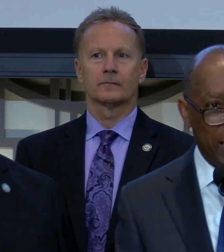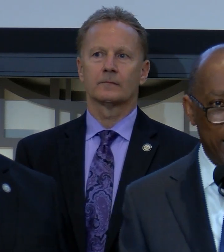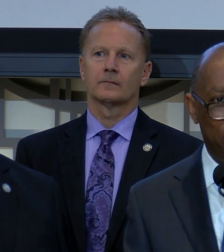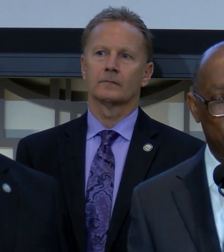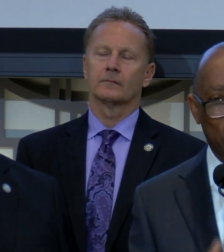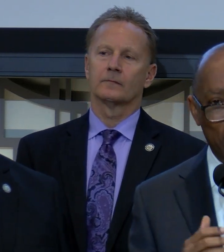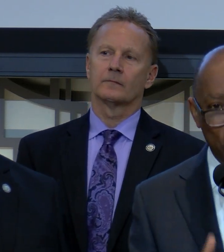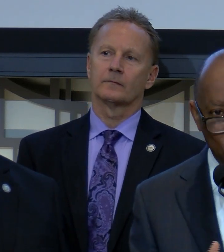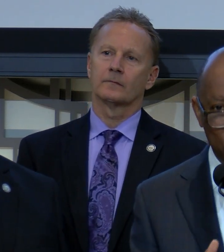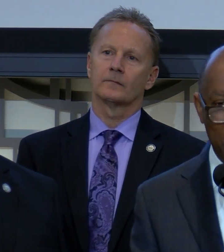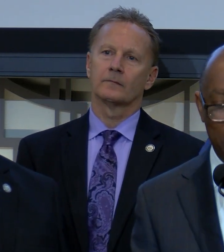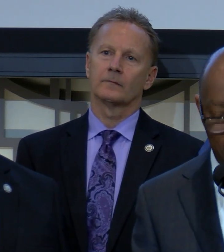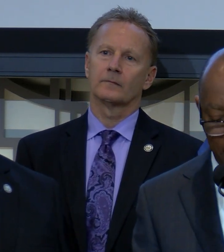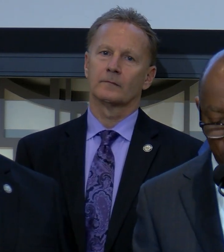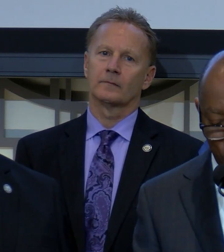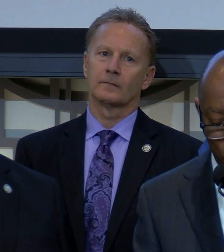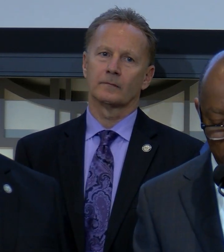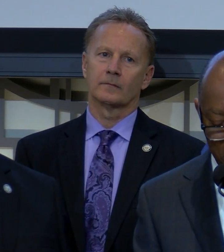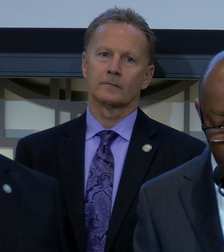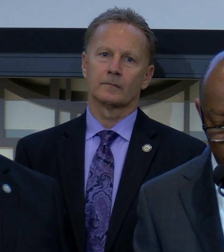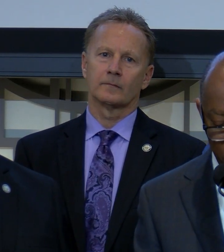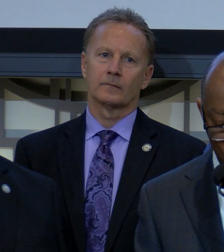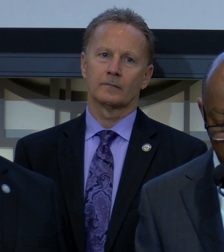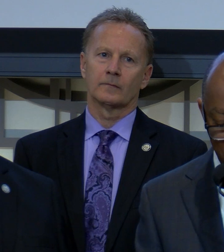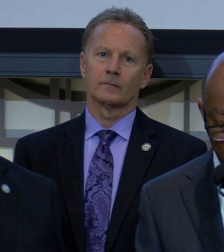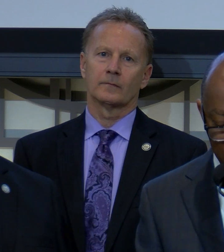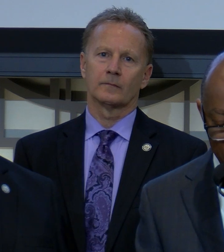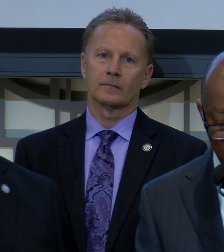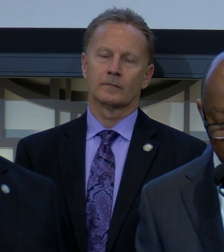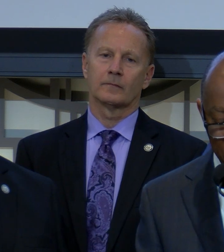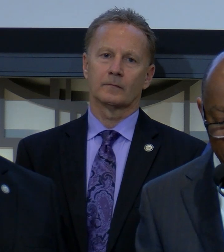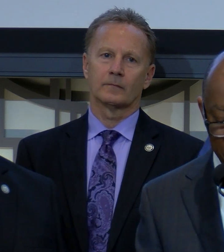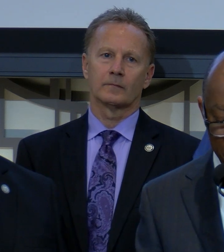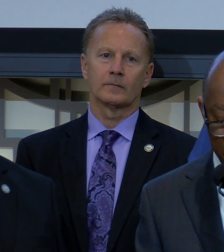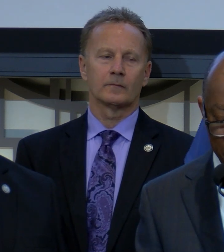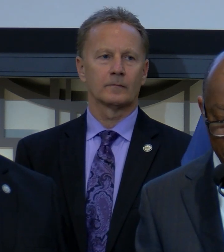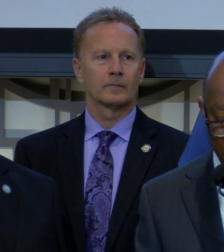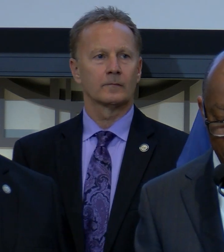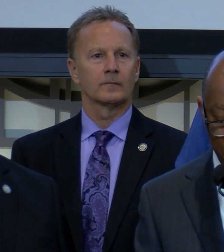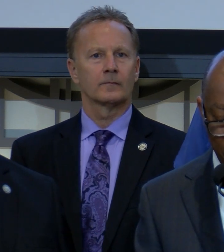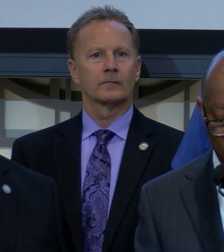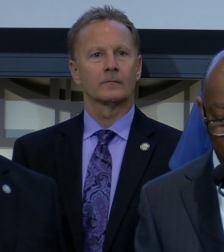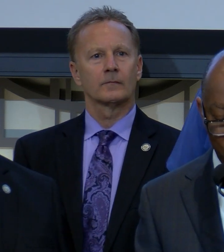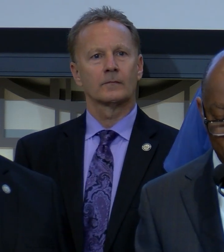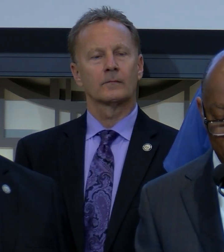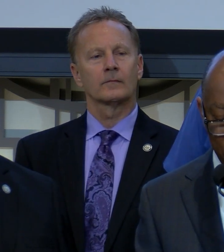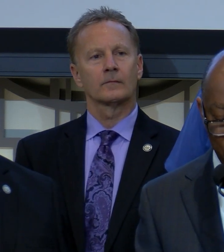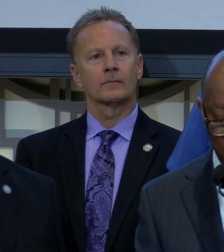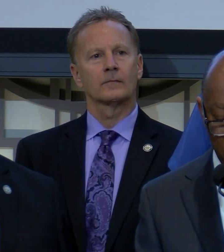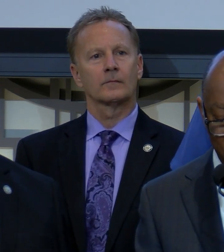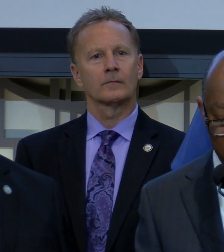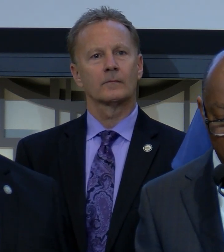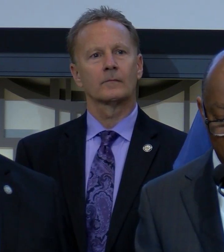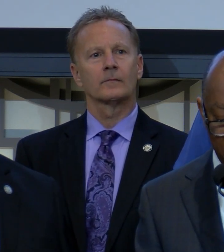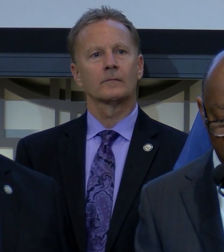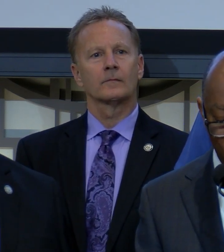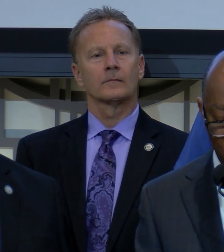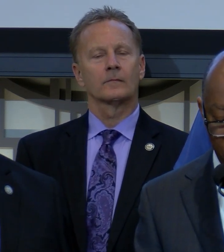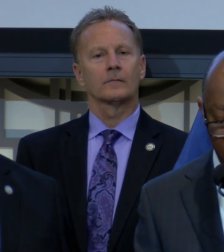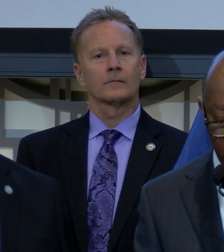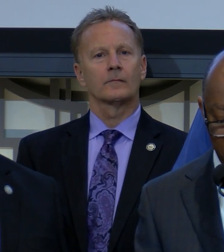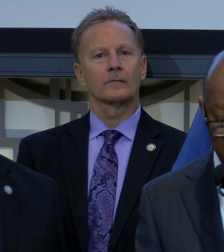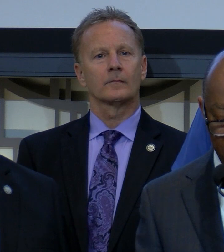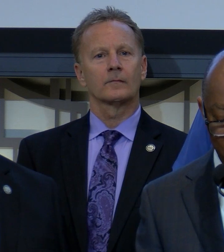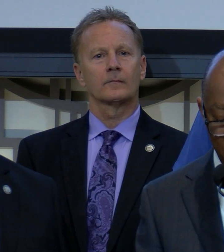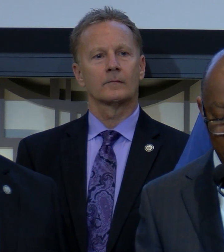city is safe. You can use it, and you will be okay. And then I would say to you, point number